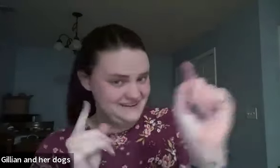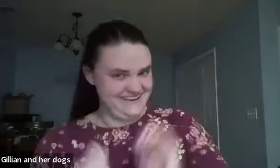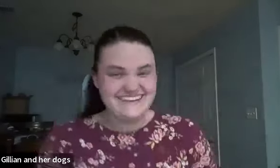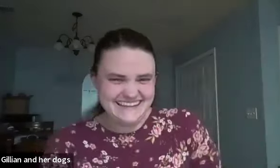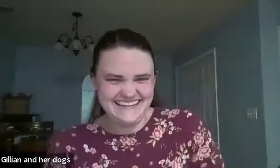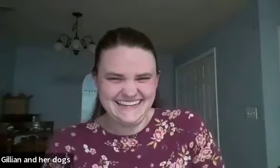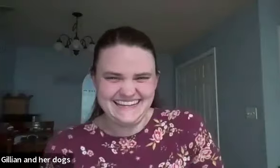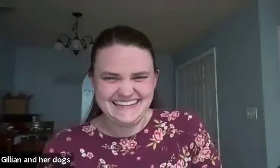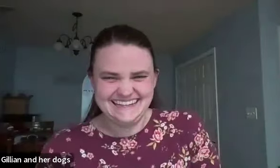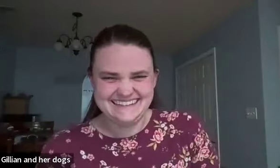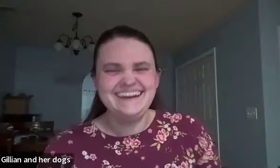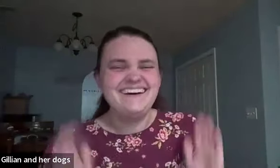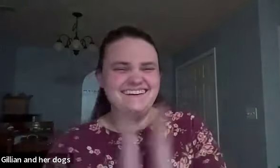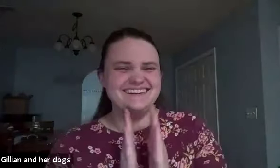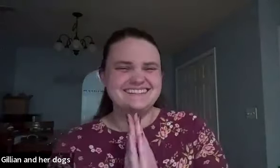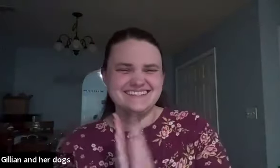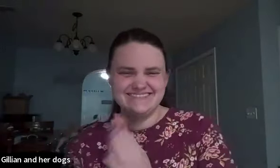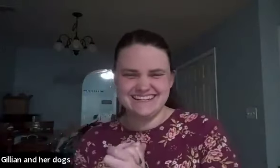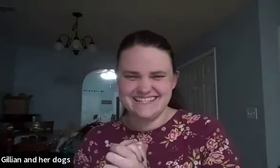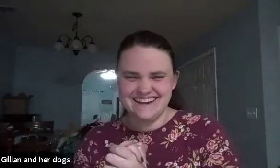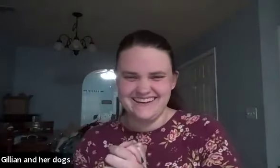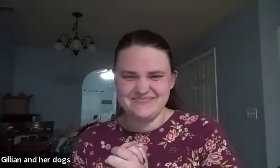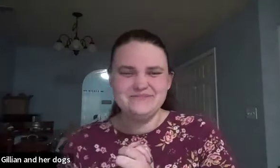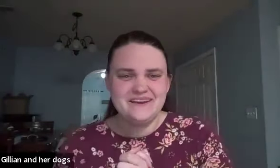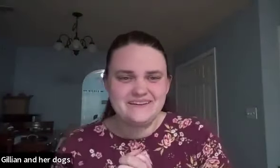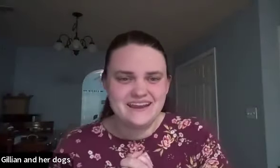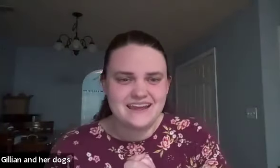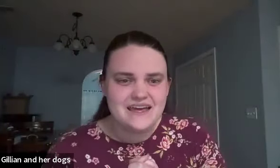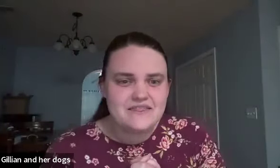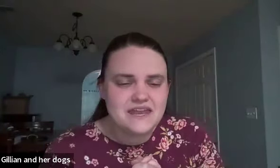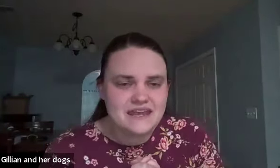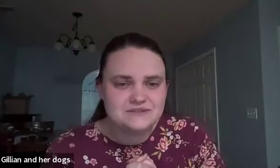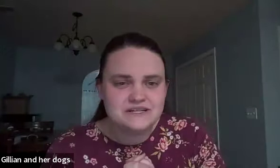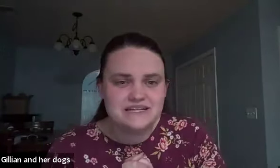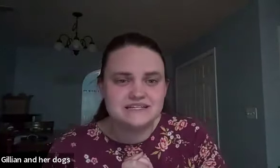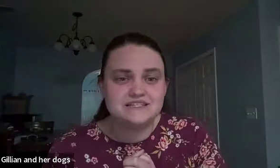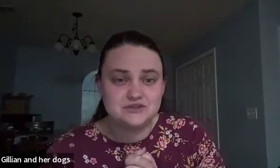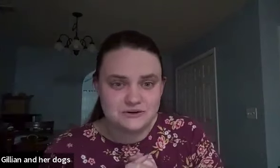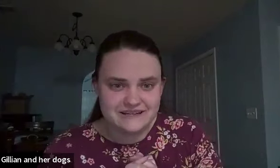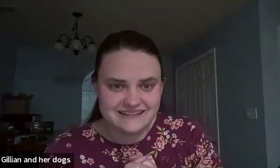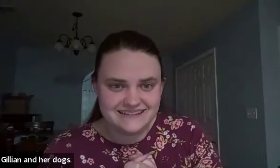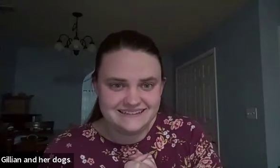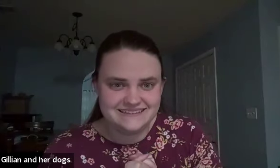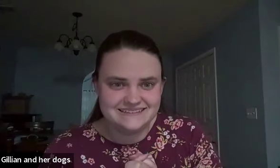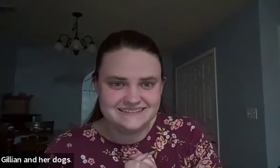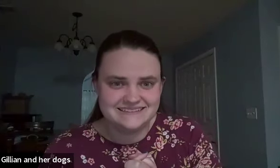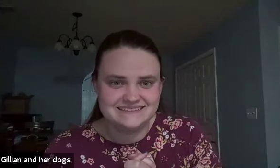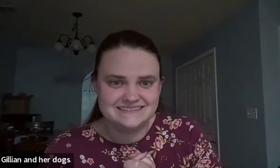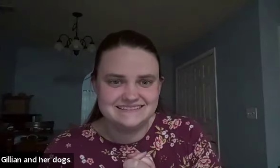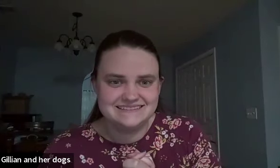There you go. Awesome. Great job. Okay. The next one is Jordan.